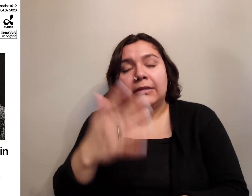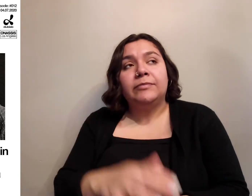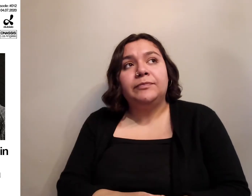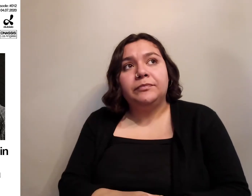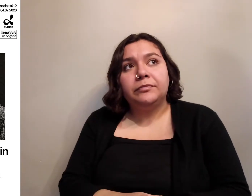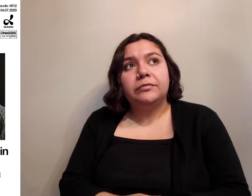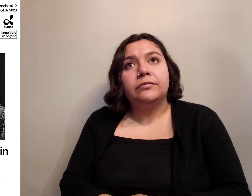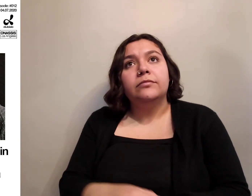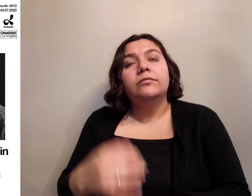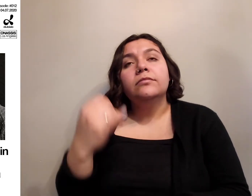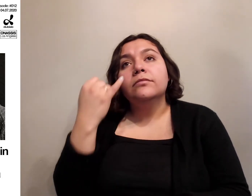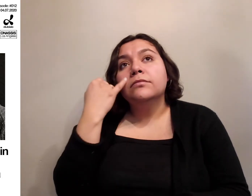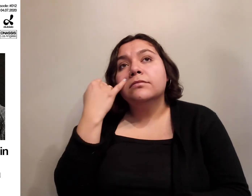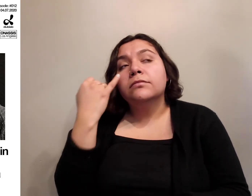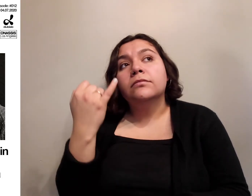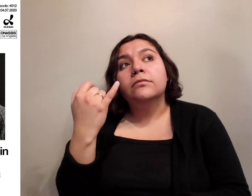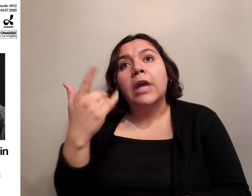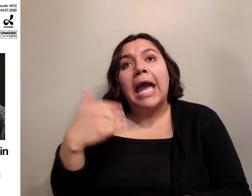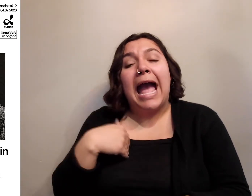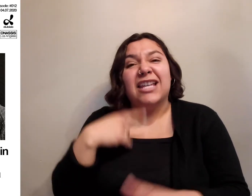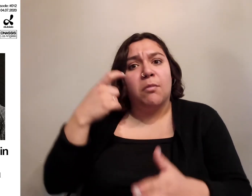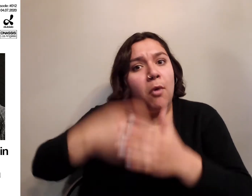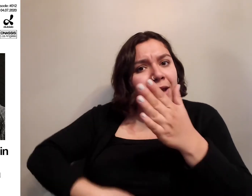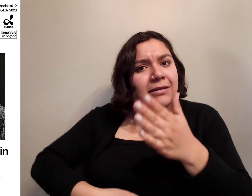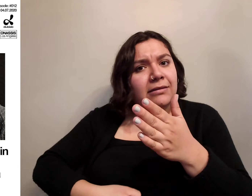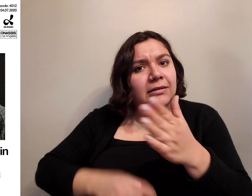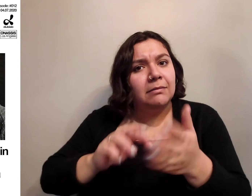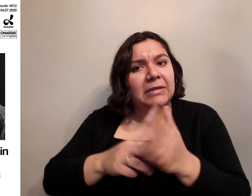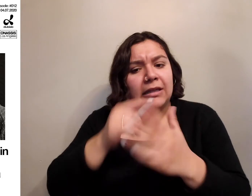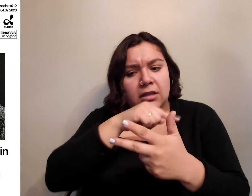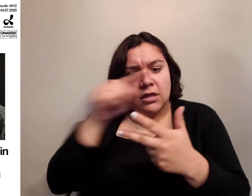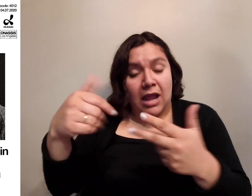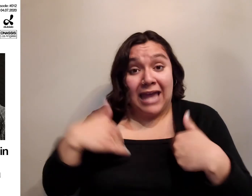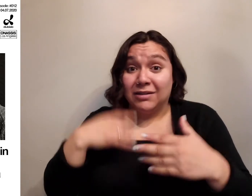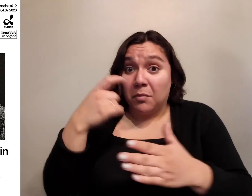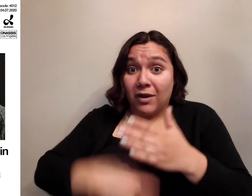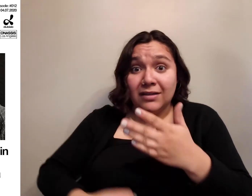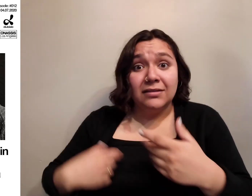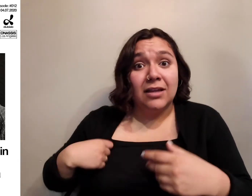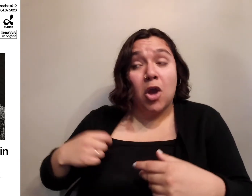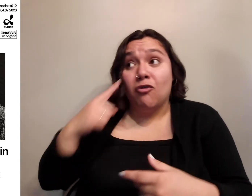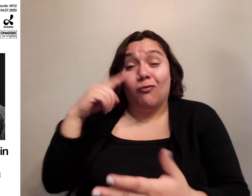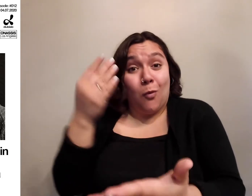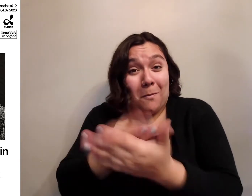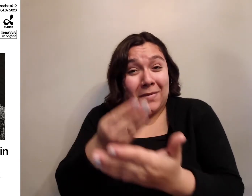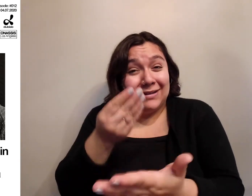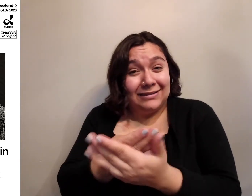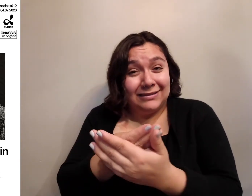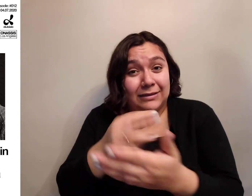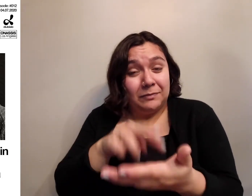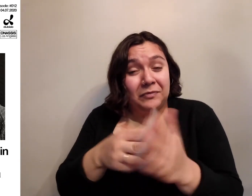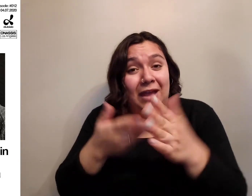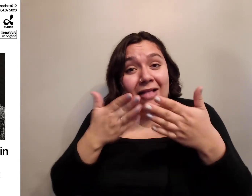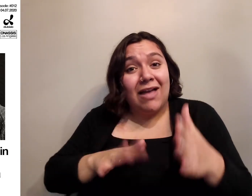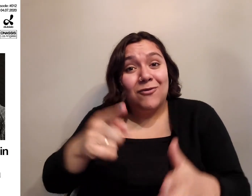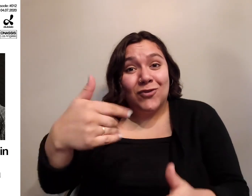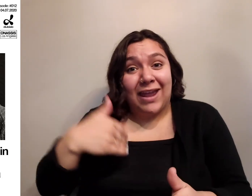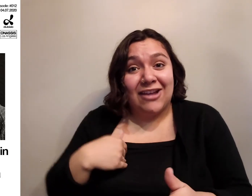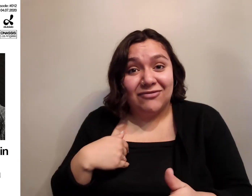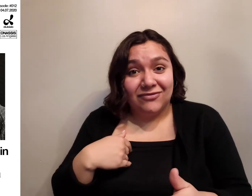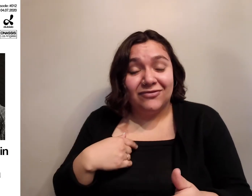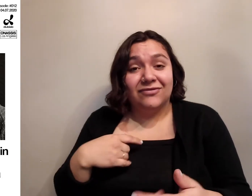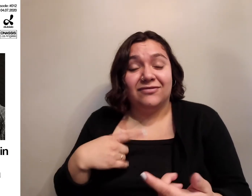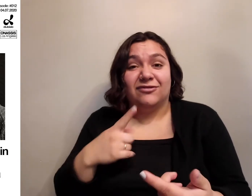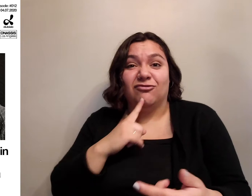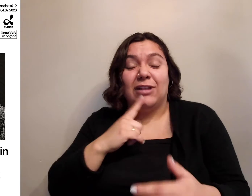has a price on it, that it is for money that allows you to have